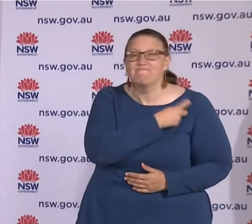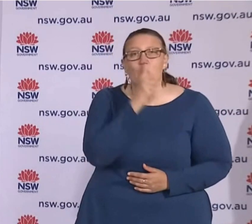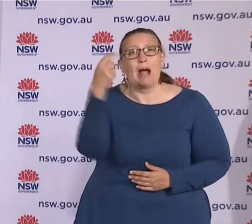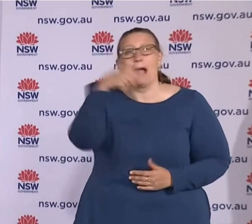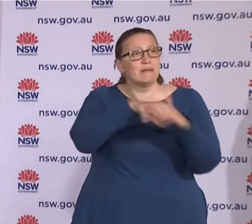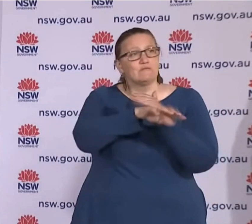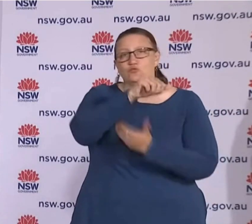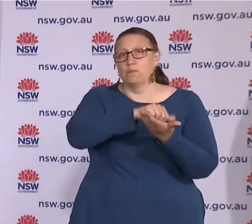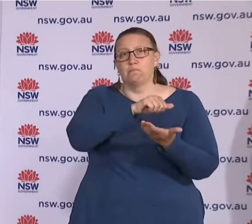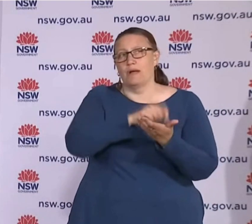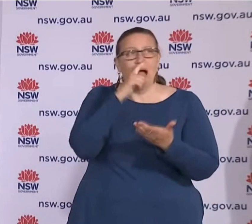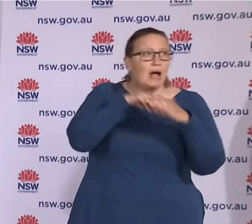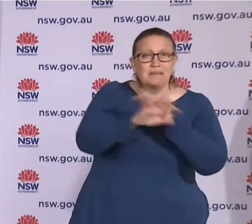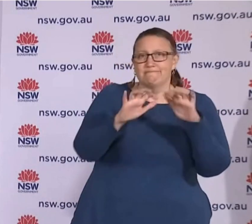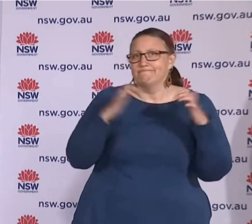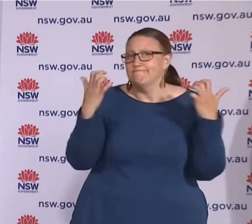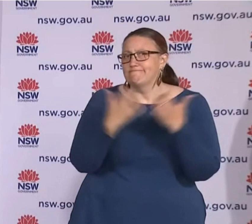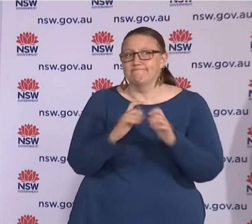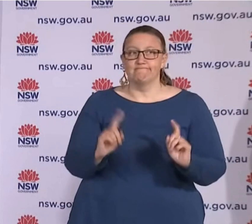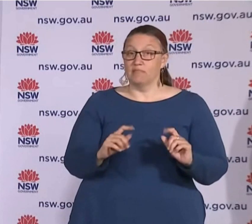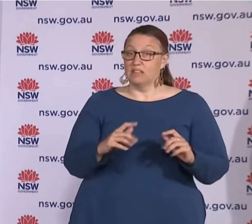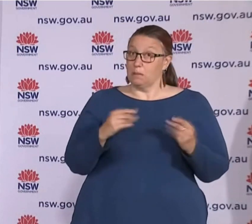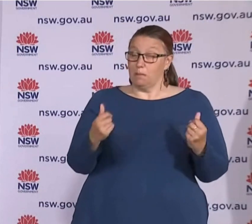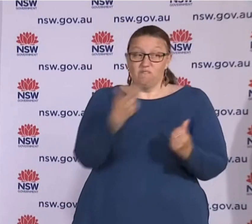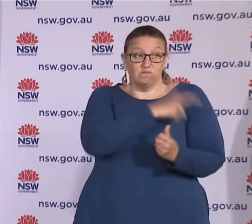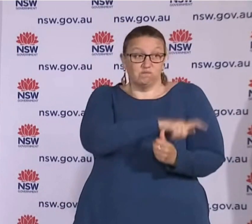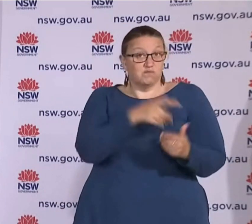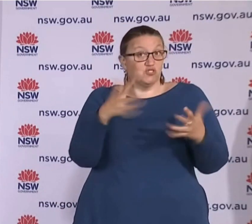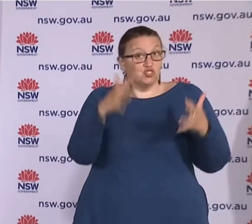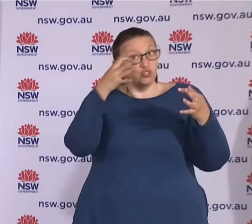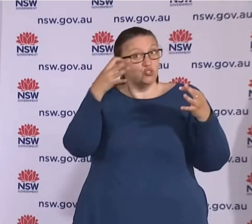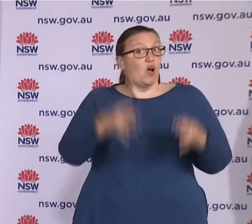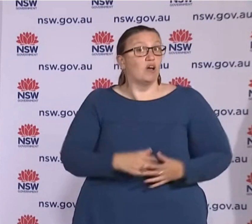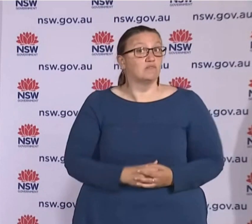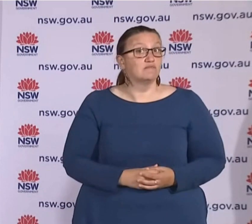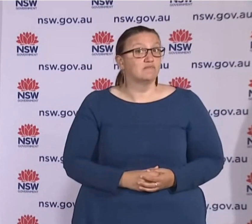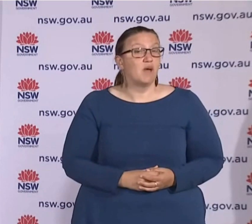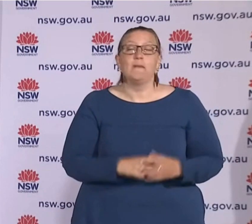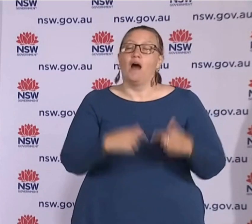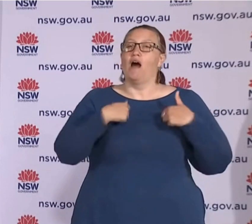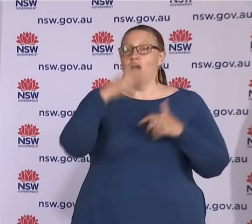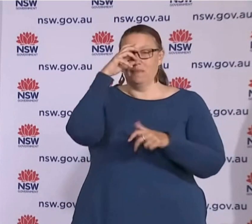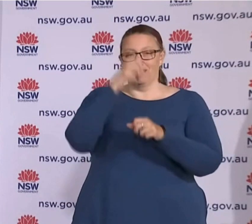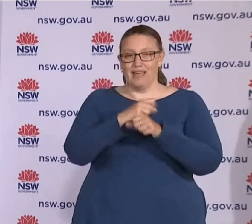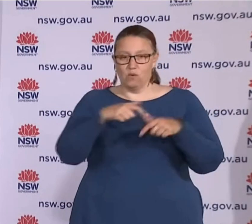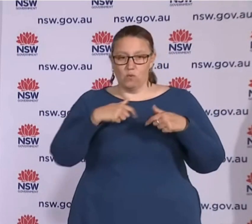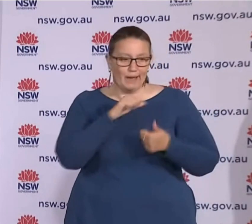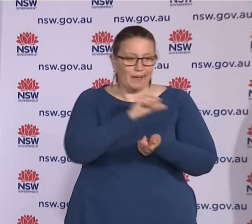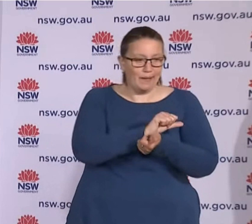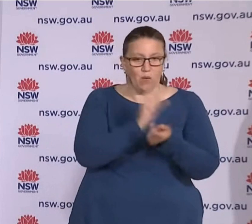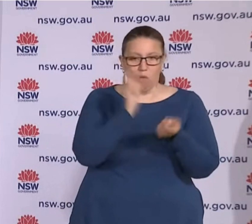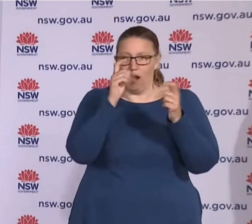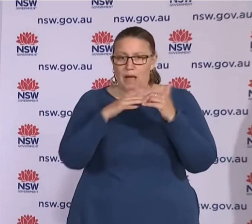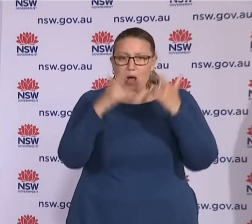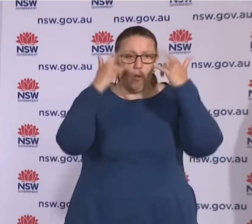But I'm very confident moving forward that none of us will get bogged down in those legal issues. What is really important is to focus